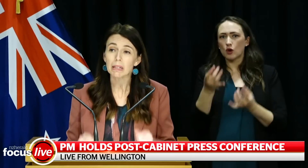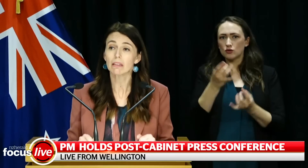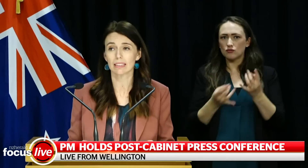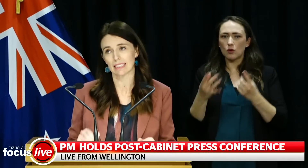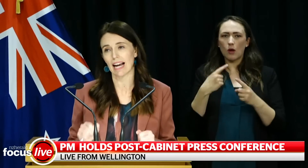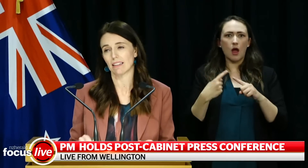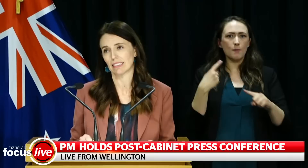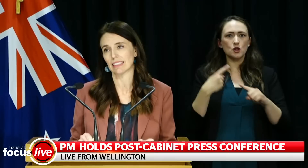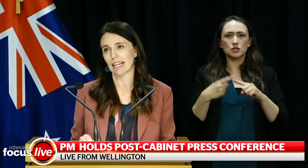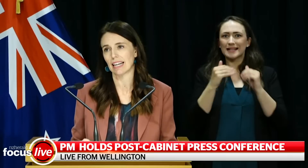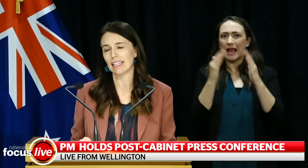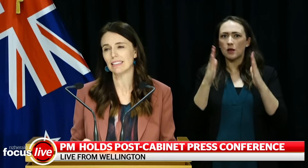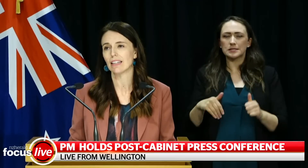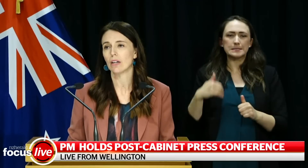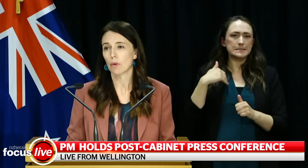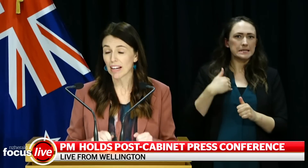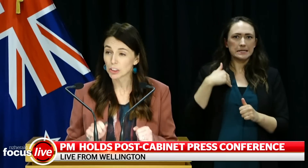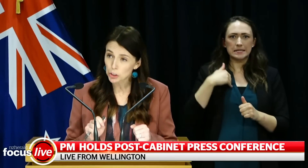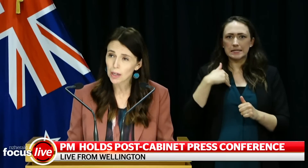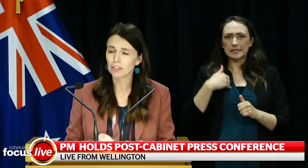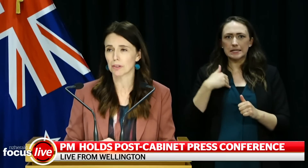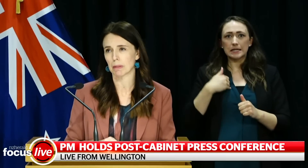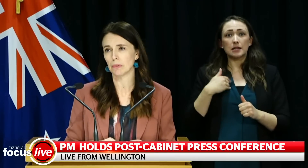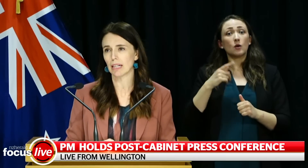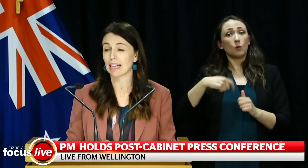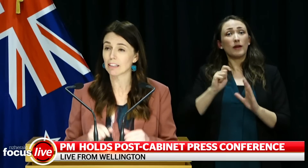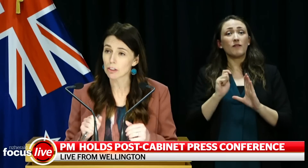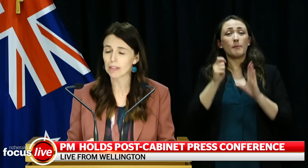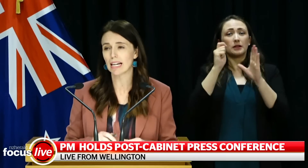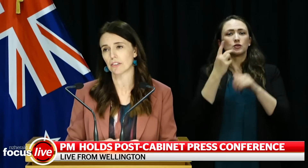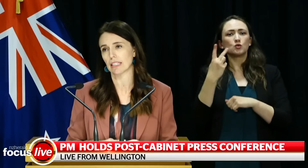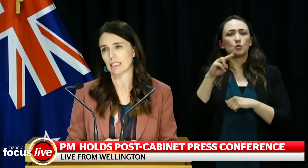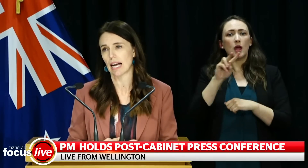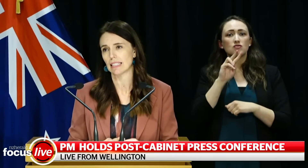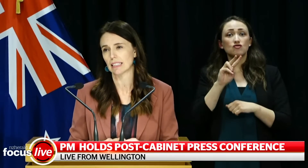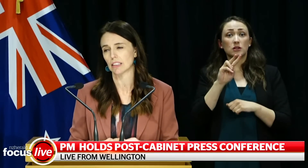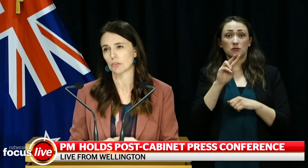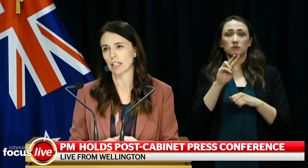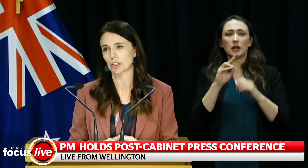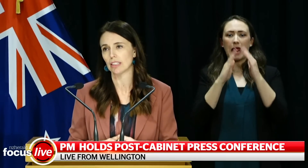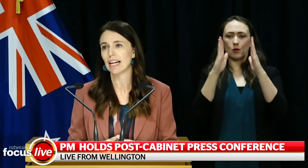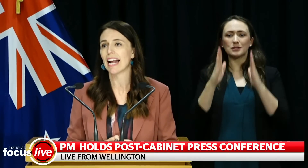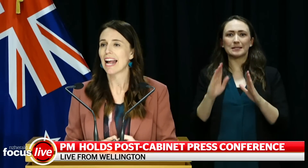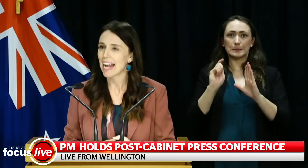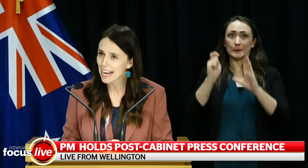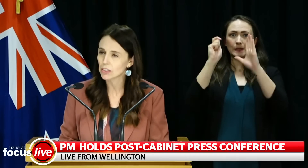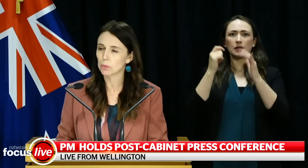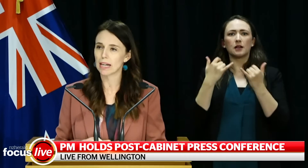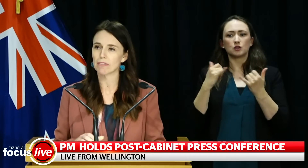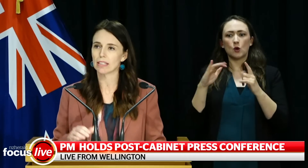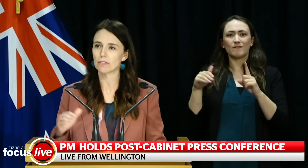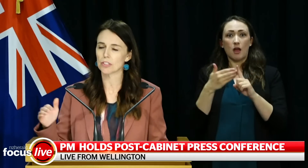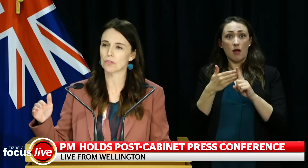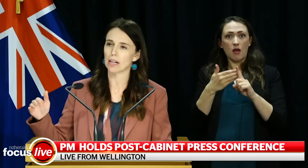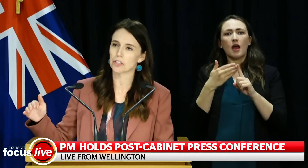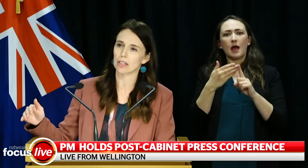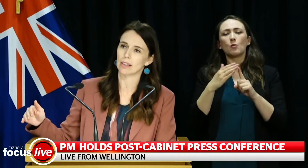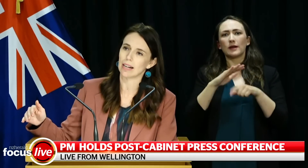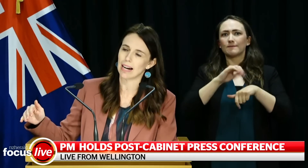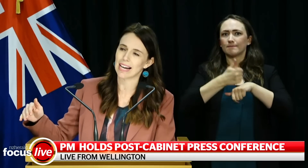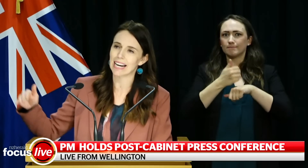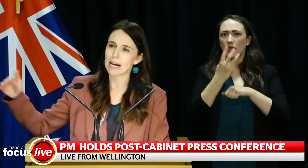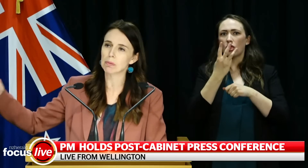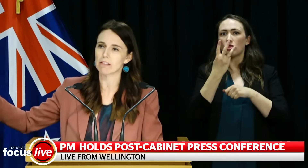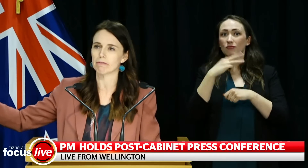to build the houses they need. We've had 200 built, another 300 under construction, and we have the